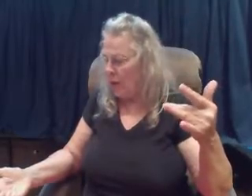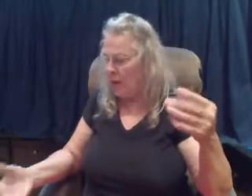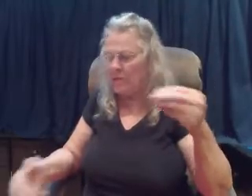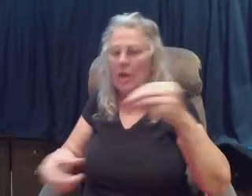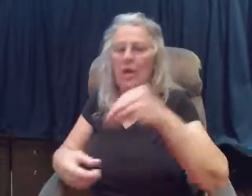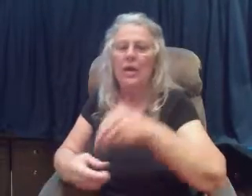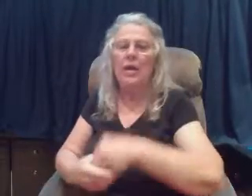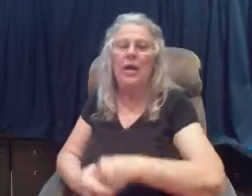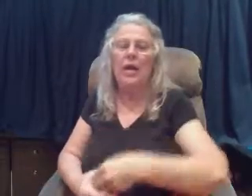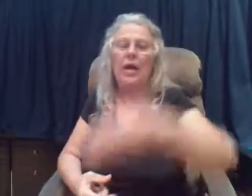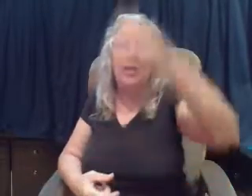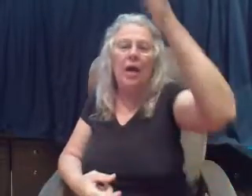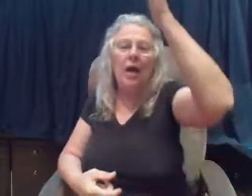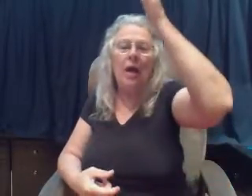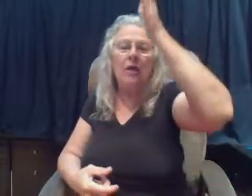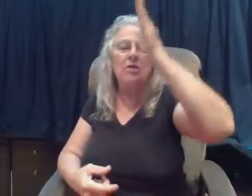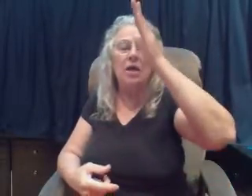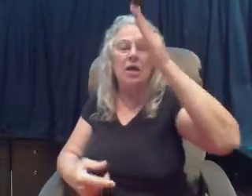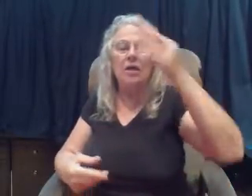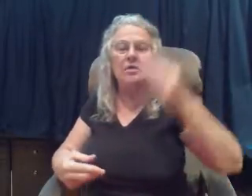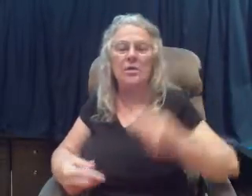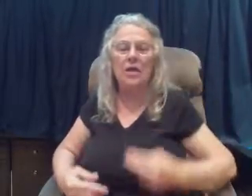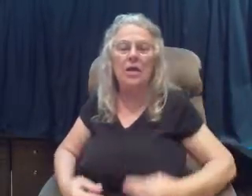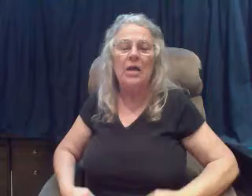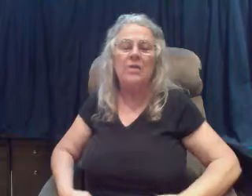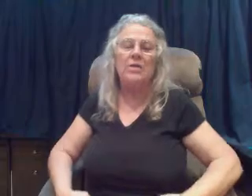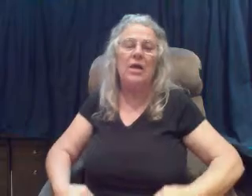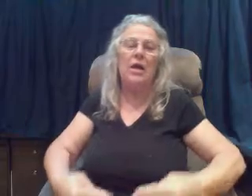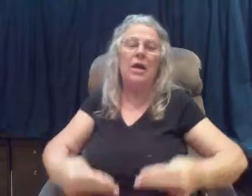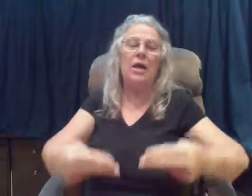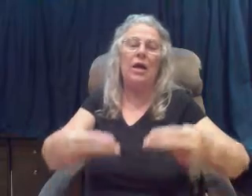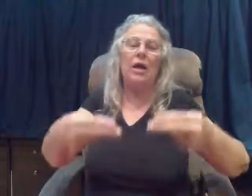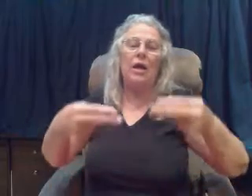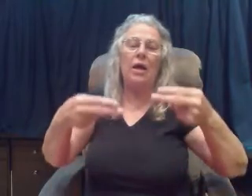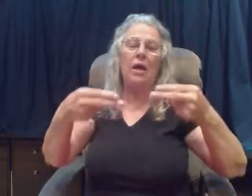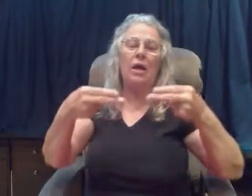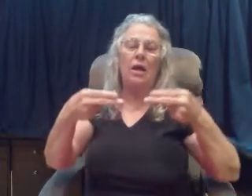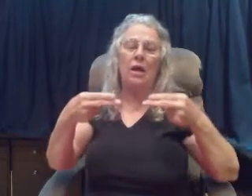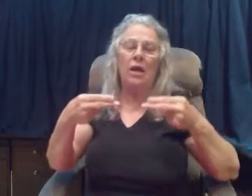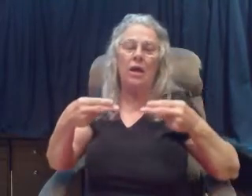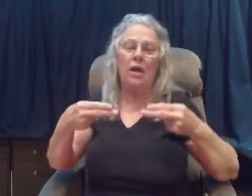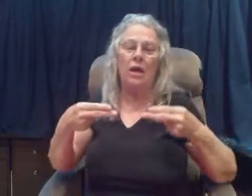Glorious in excelsis Deo.